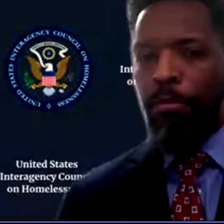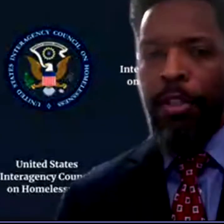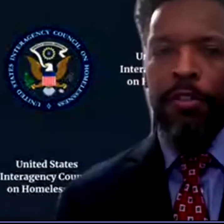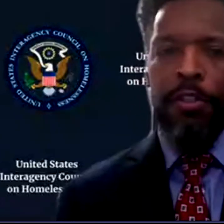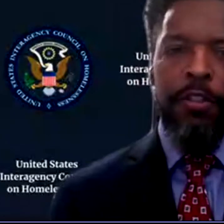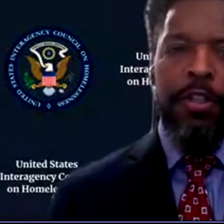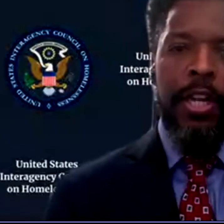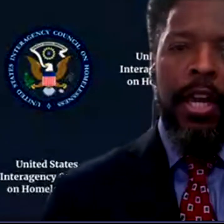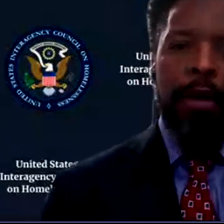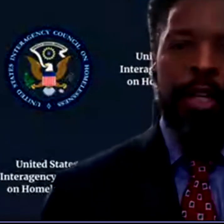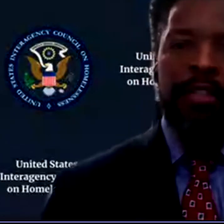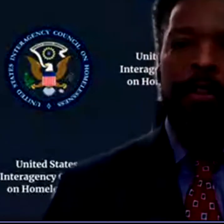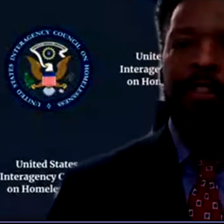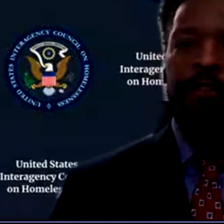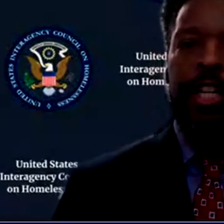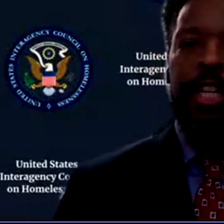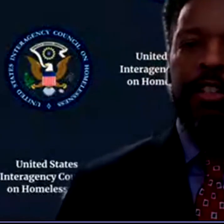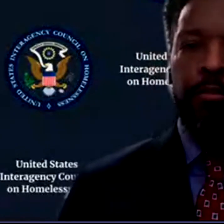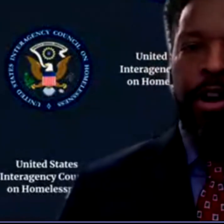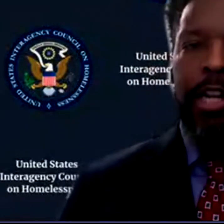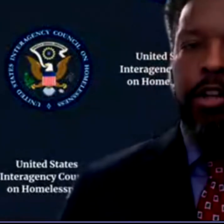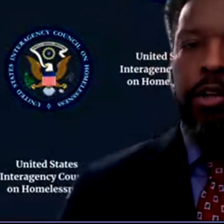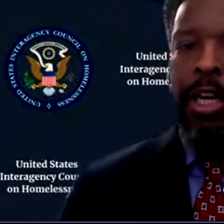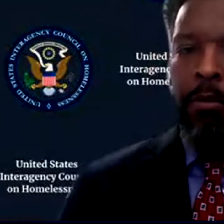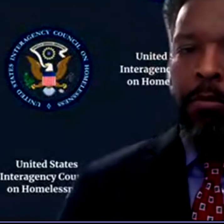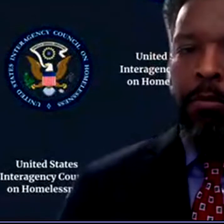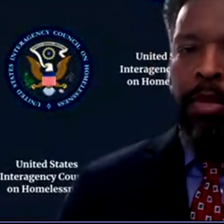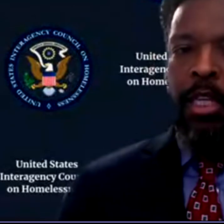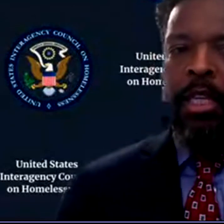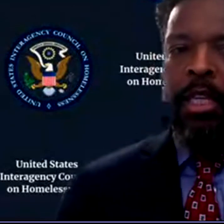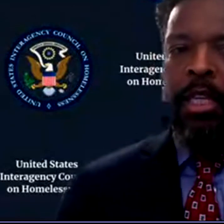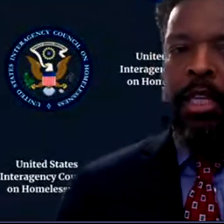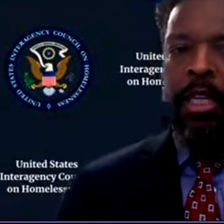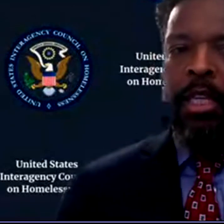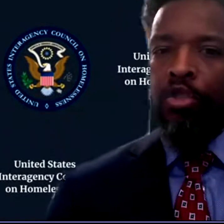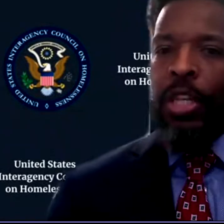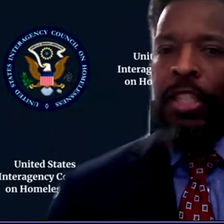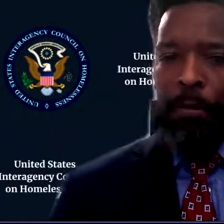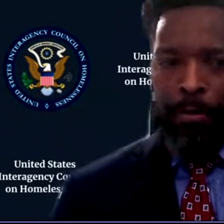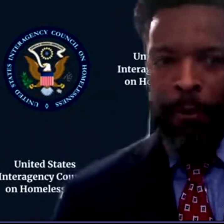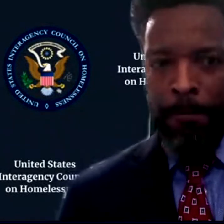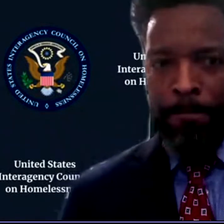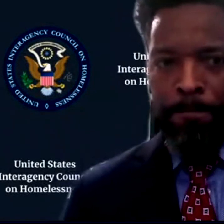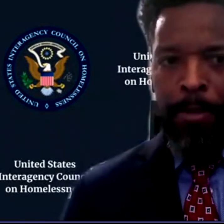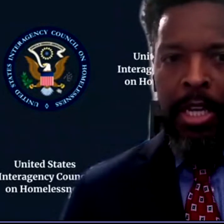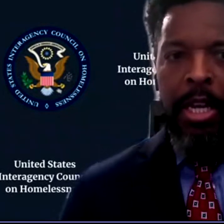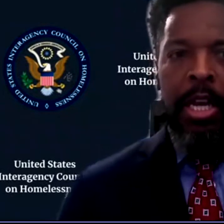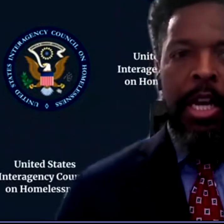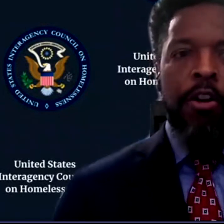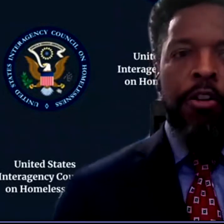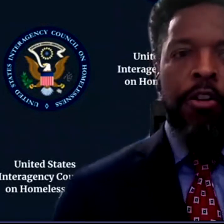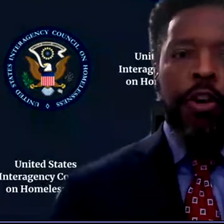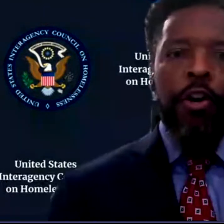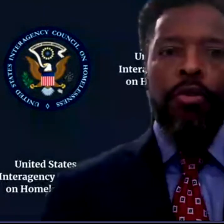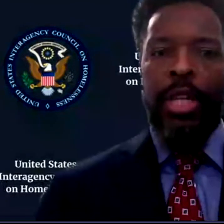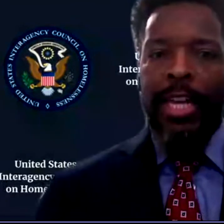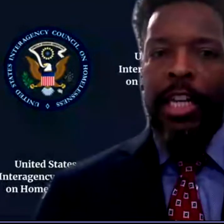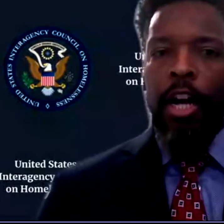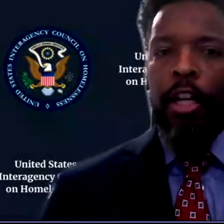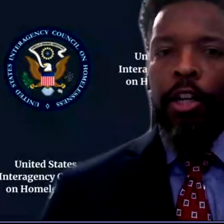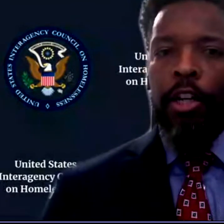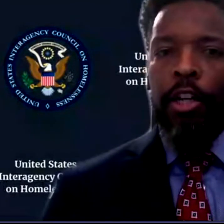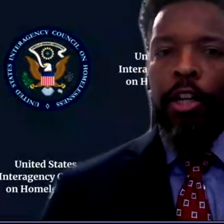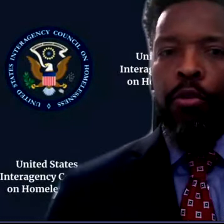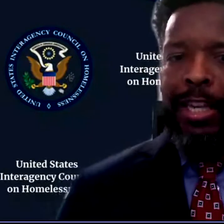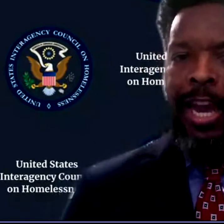long-term solutions to housing and homelessness. But some of this funding is brand new and can be tricky to implement. And although